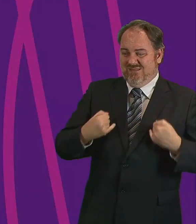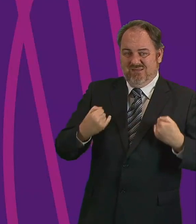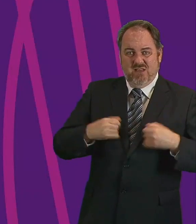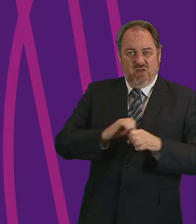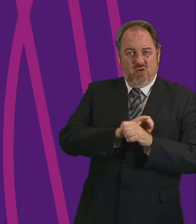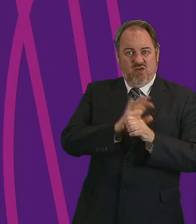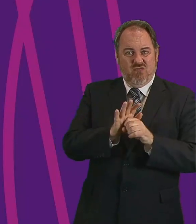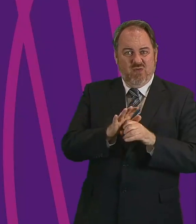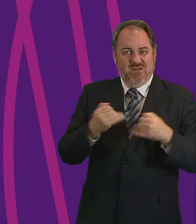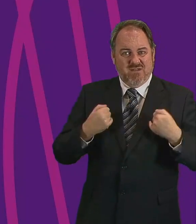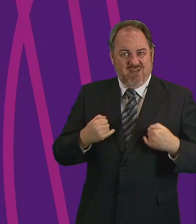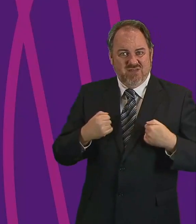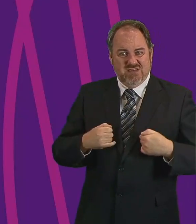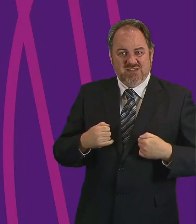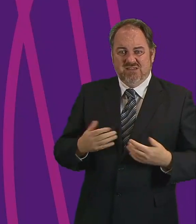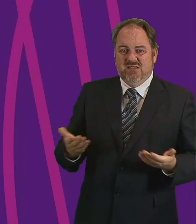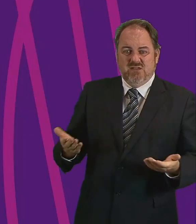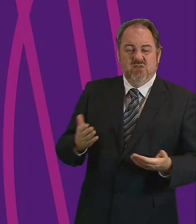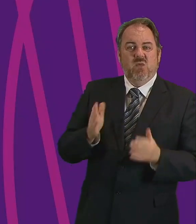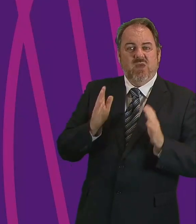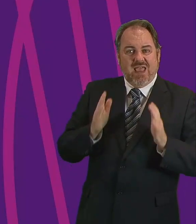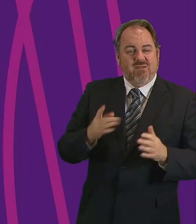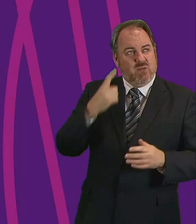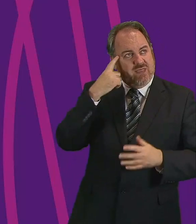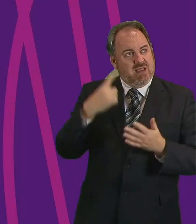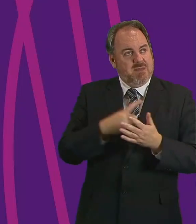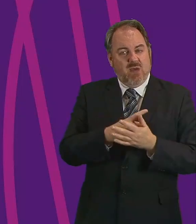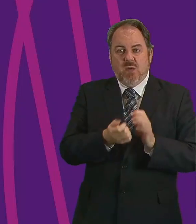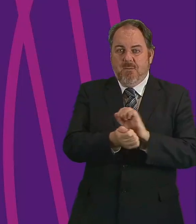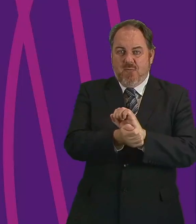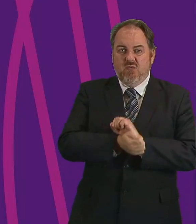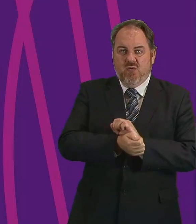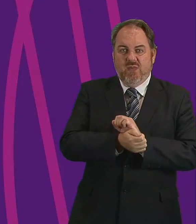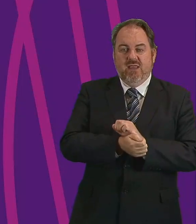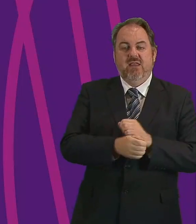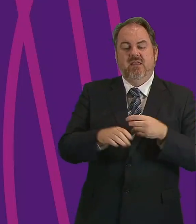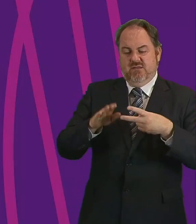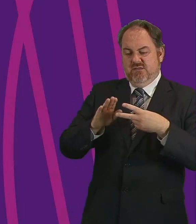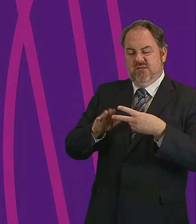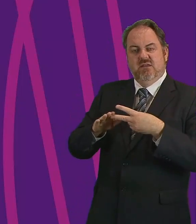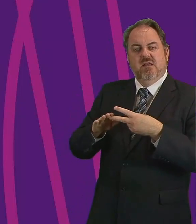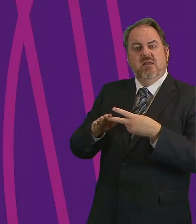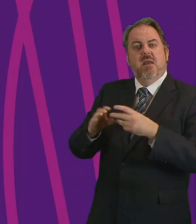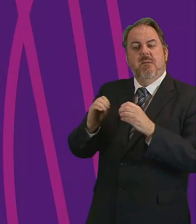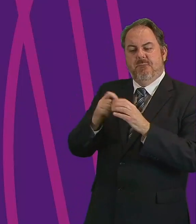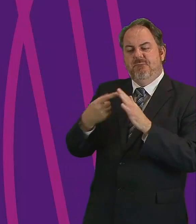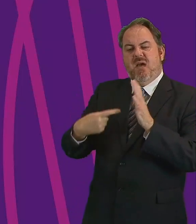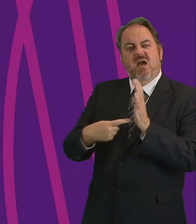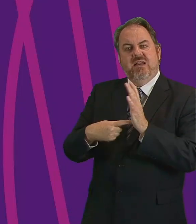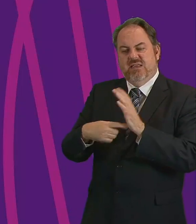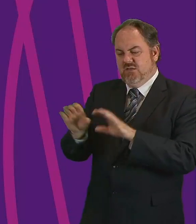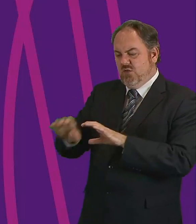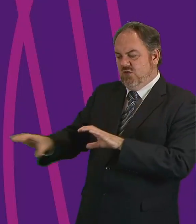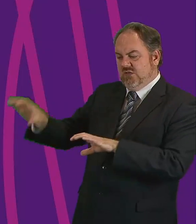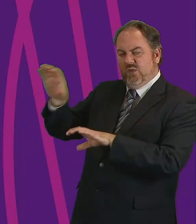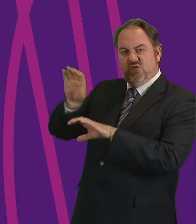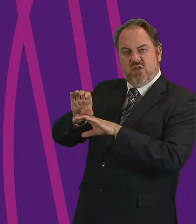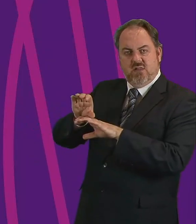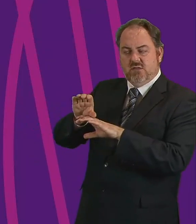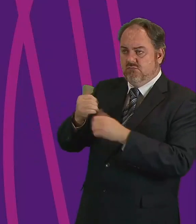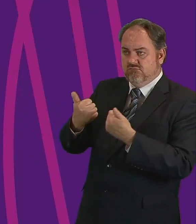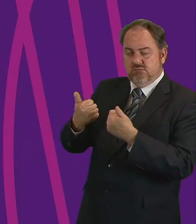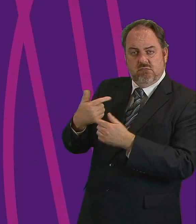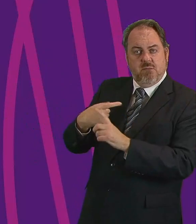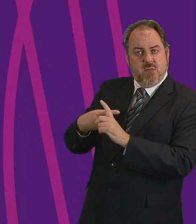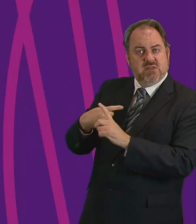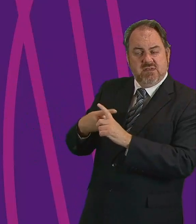that the reason needs to be accurate for those borrowing powers. And the second point on Barnett consequentials, we recognise, the welcome investment, but the